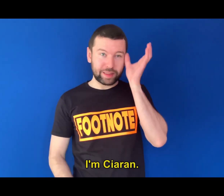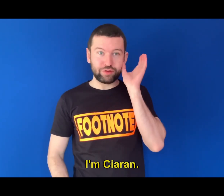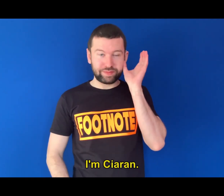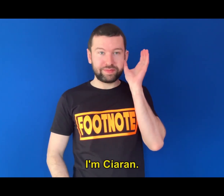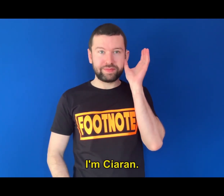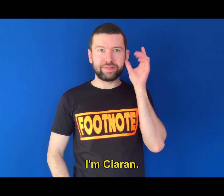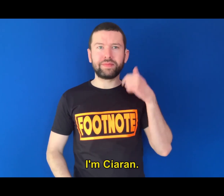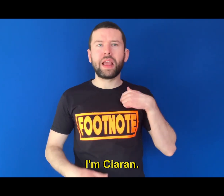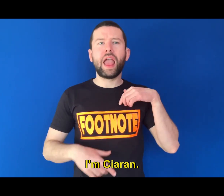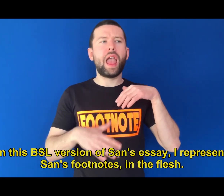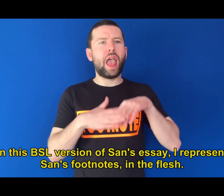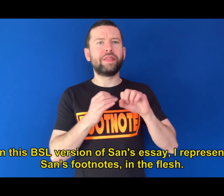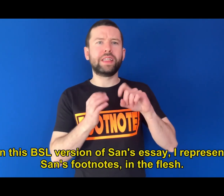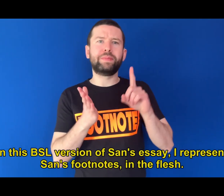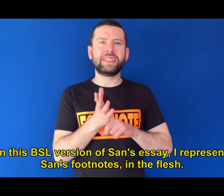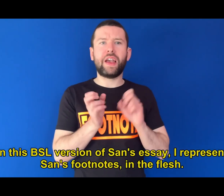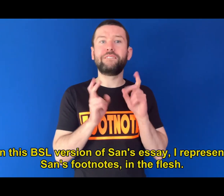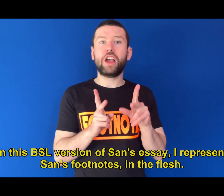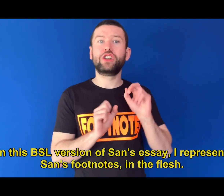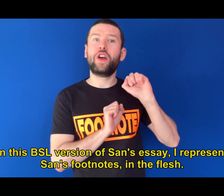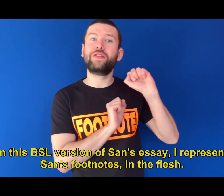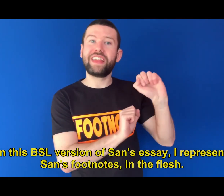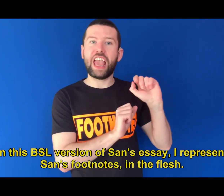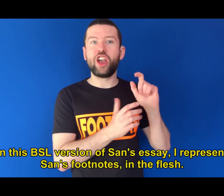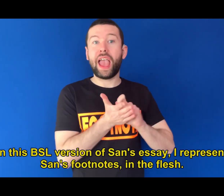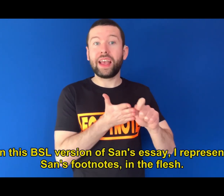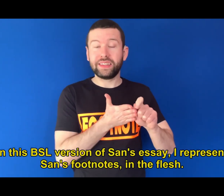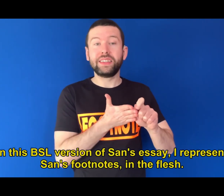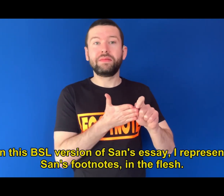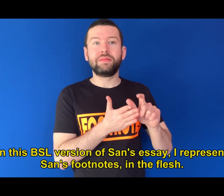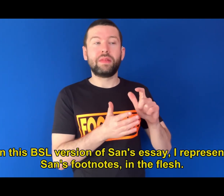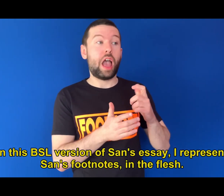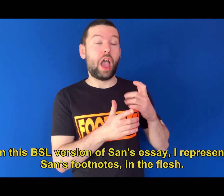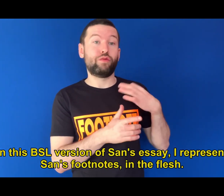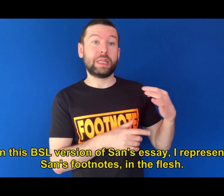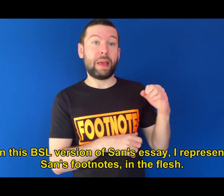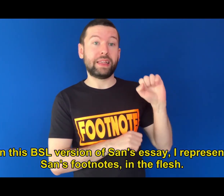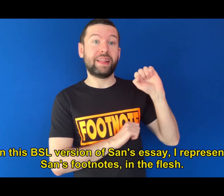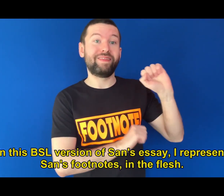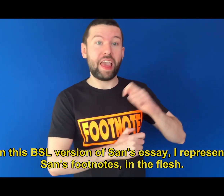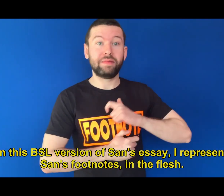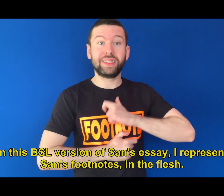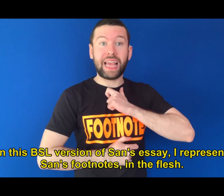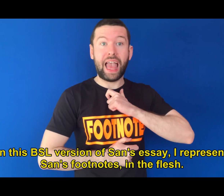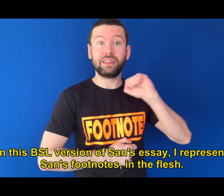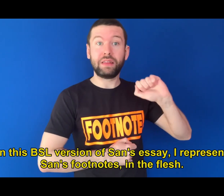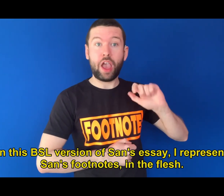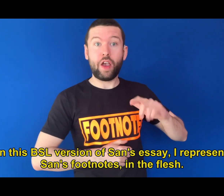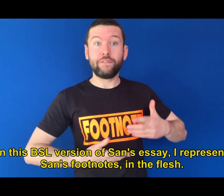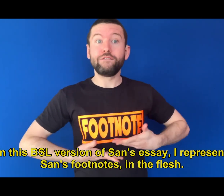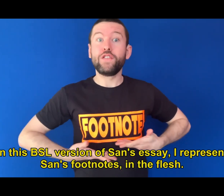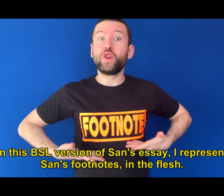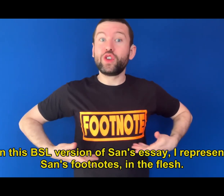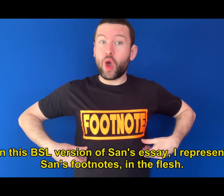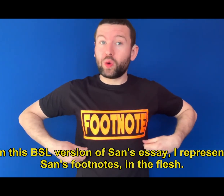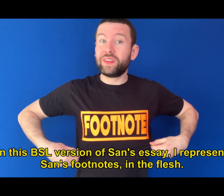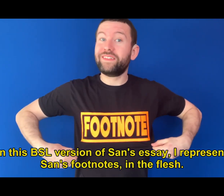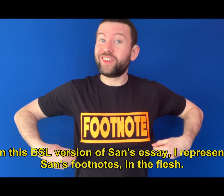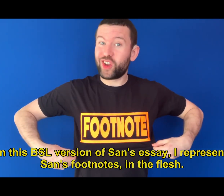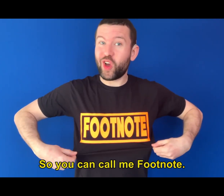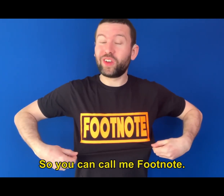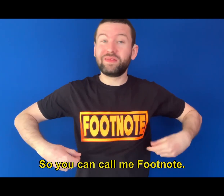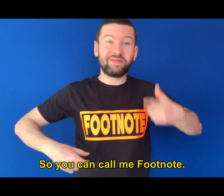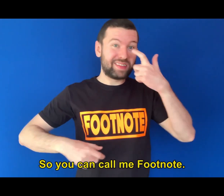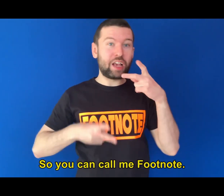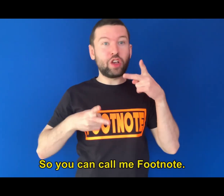Kieran. In this BSL version of San's essay, I represent San's footnotes, in the flesh.